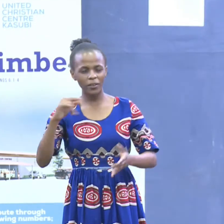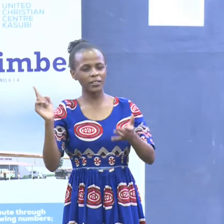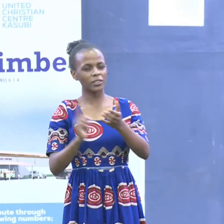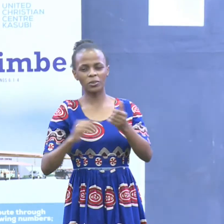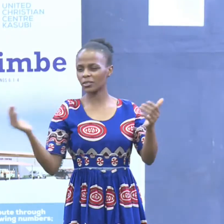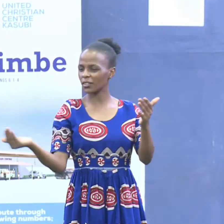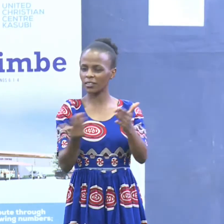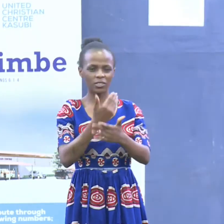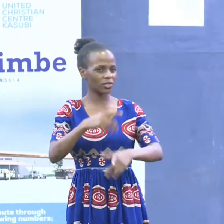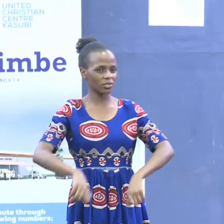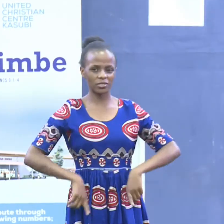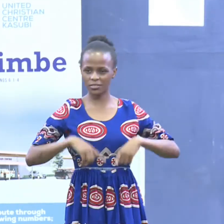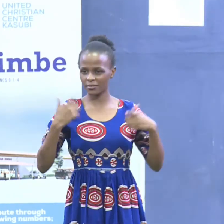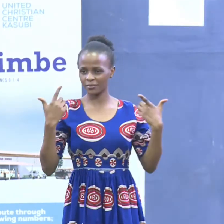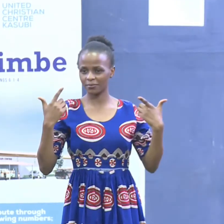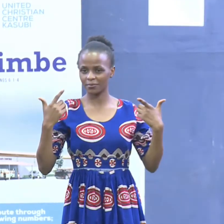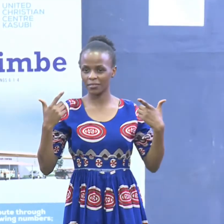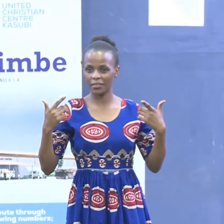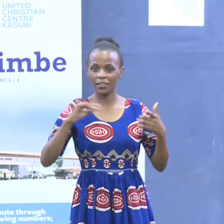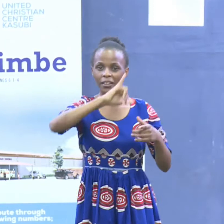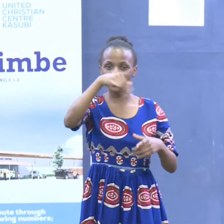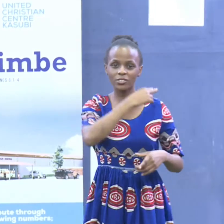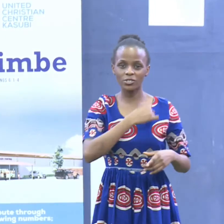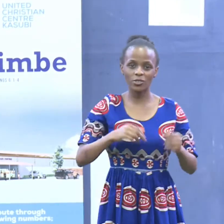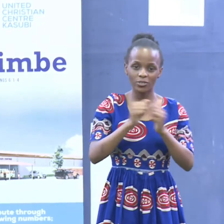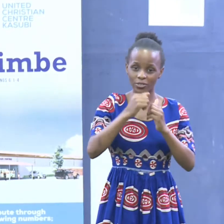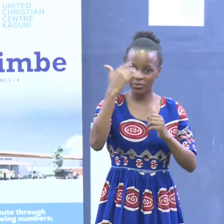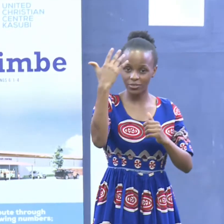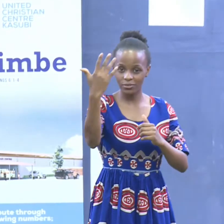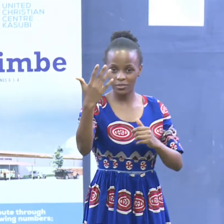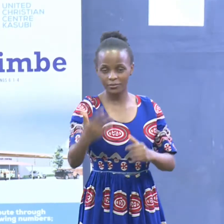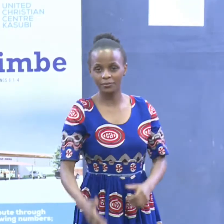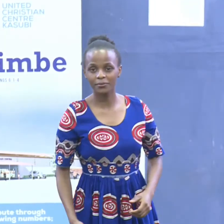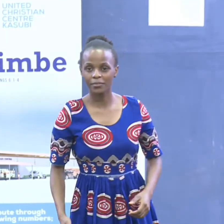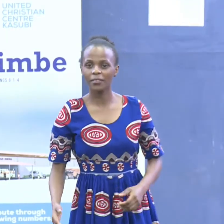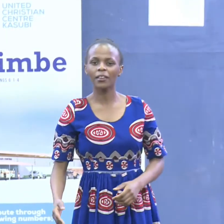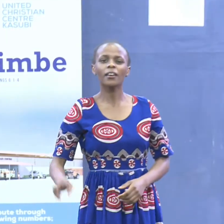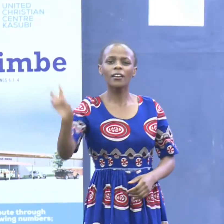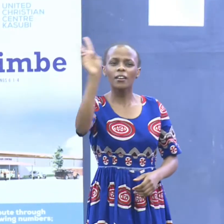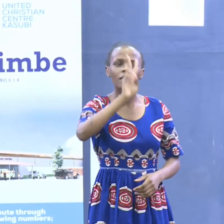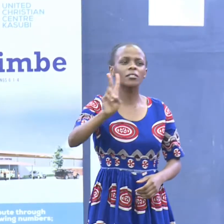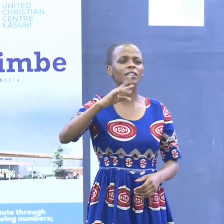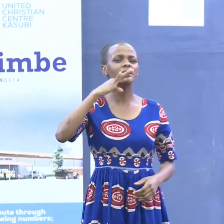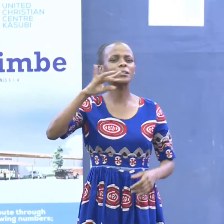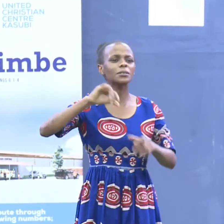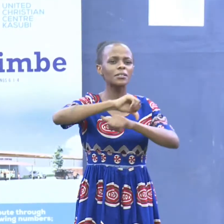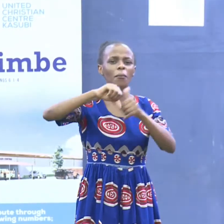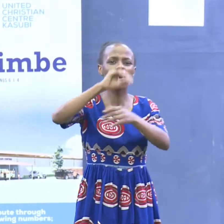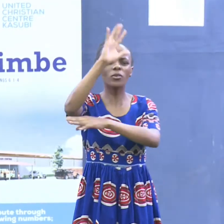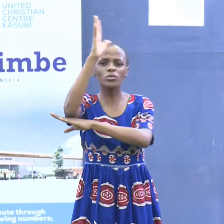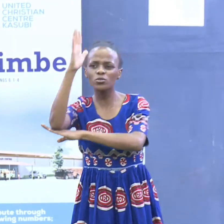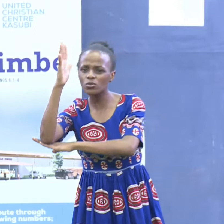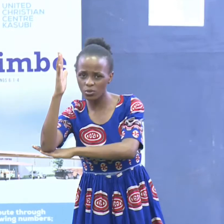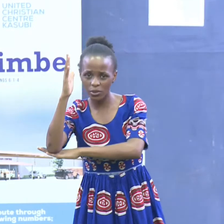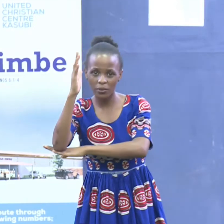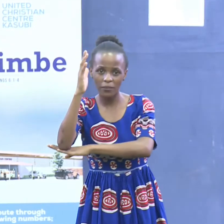that's why he got the other life. When John chapter 15, that chapter talks